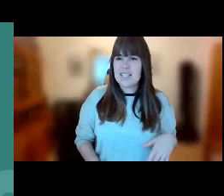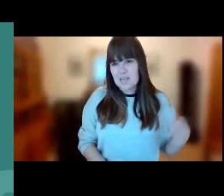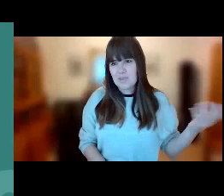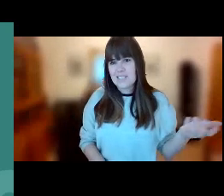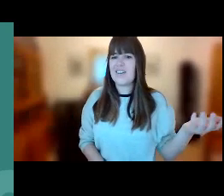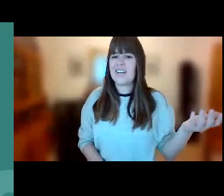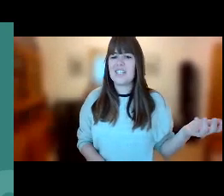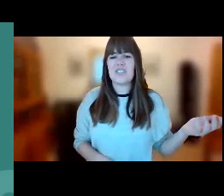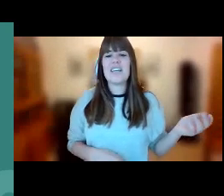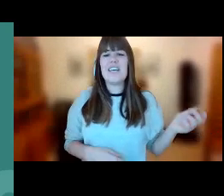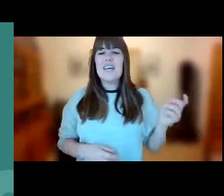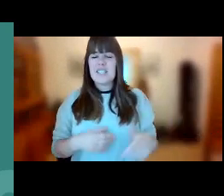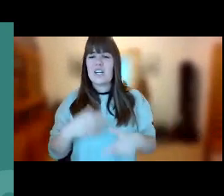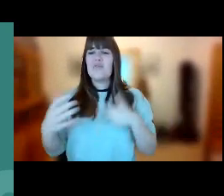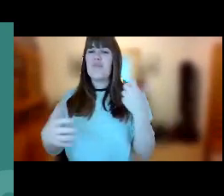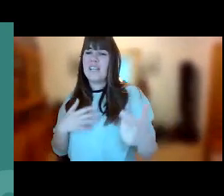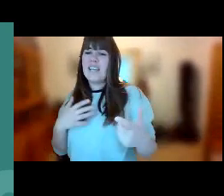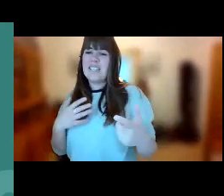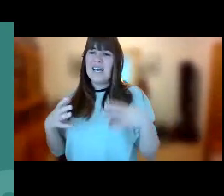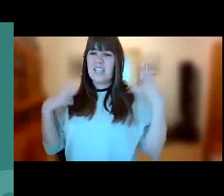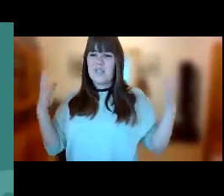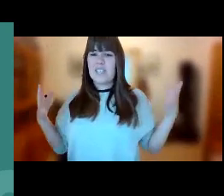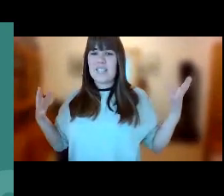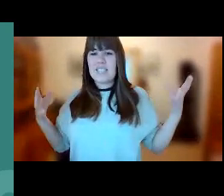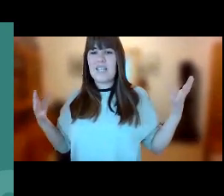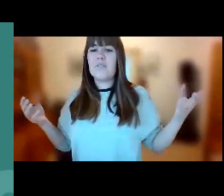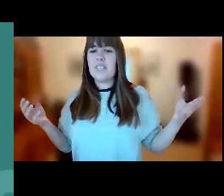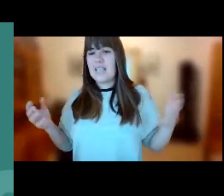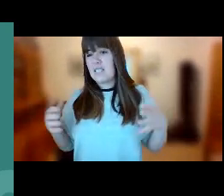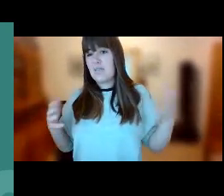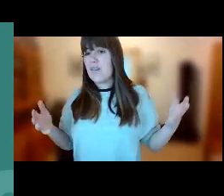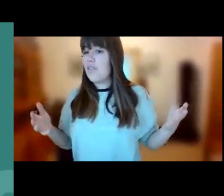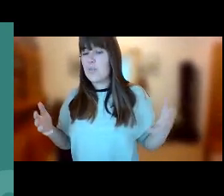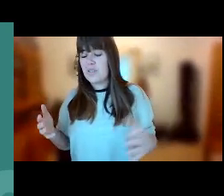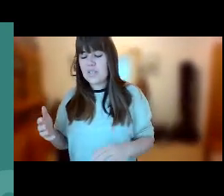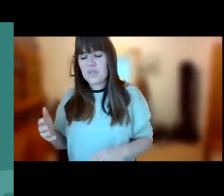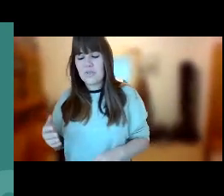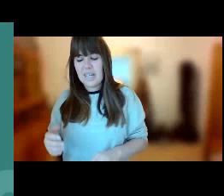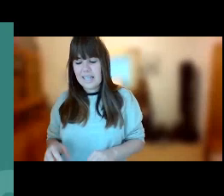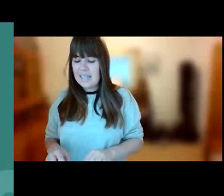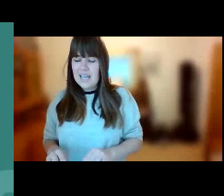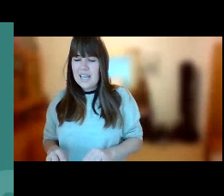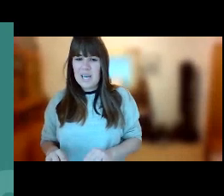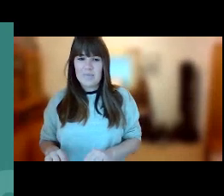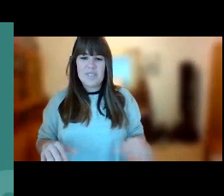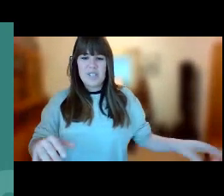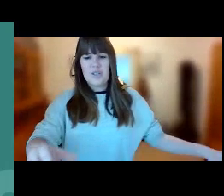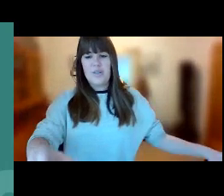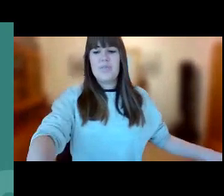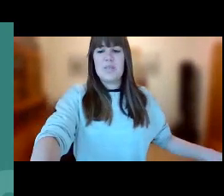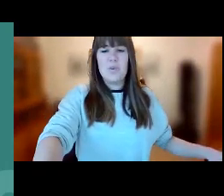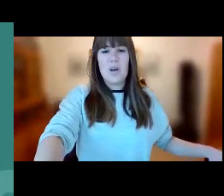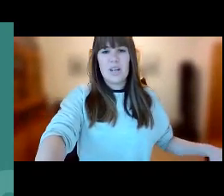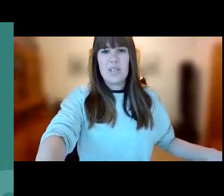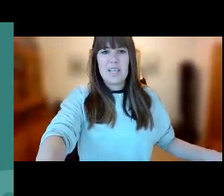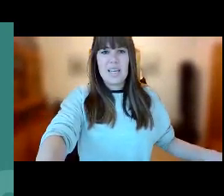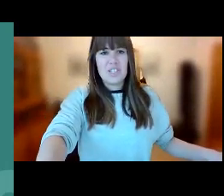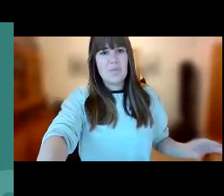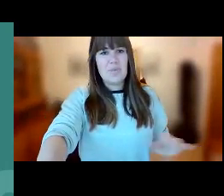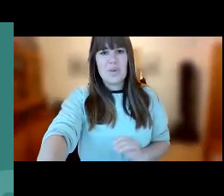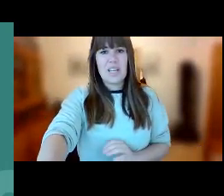really thirsty, I'm going to go and get a drink. So kind of replicating that and using ourselves as a kind of therapeutic tool, really, to support